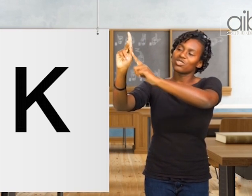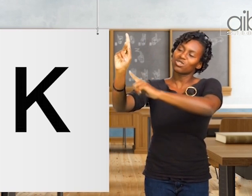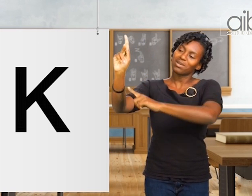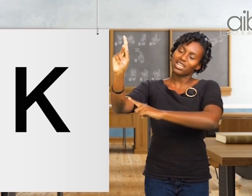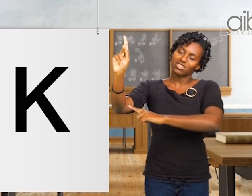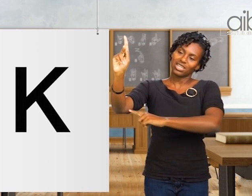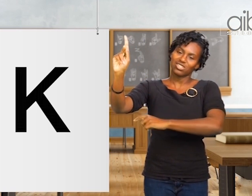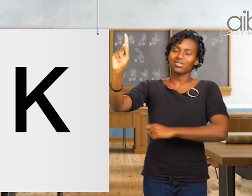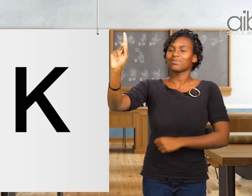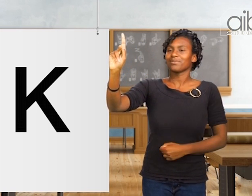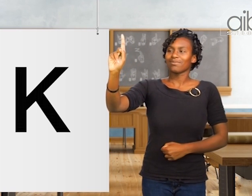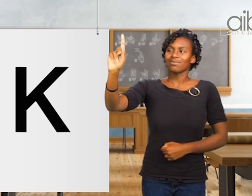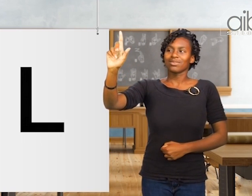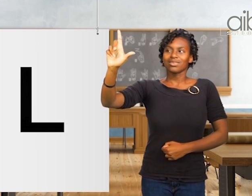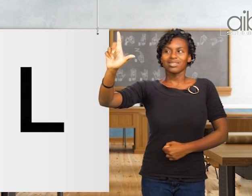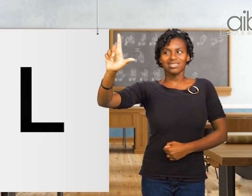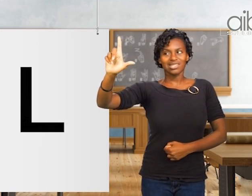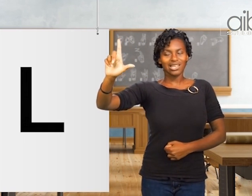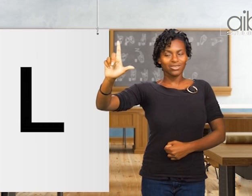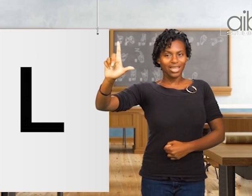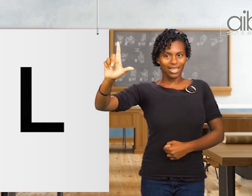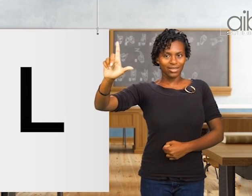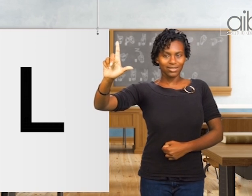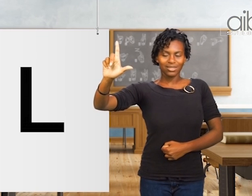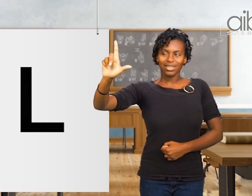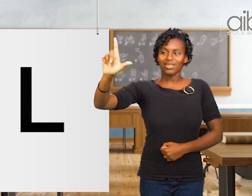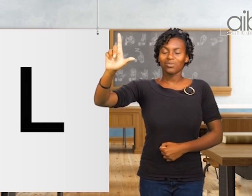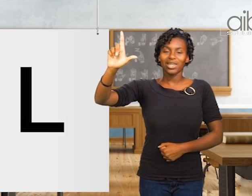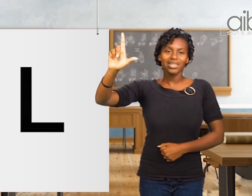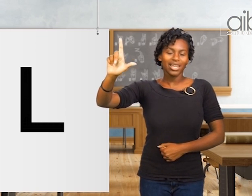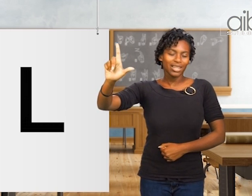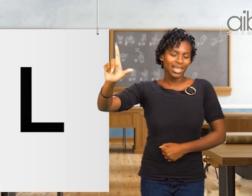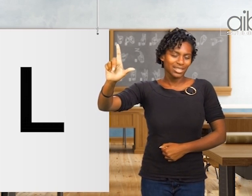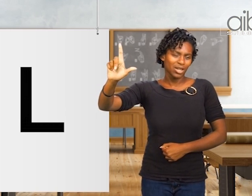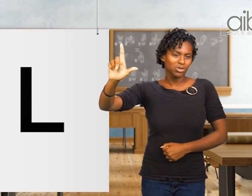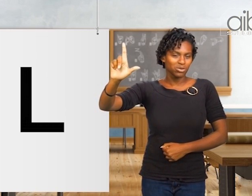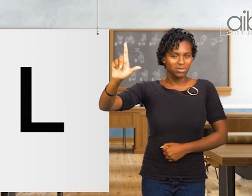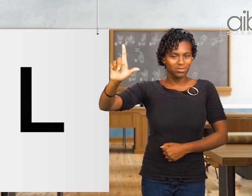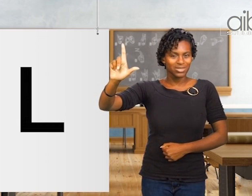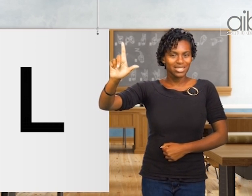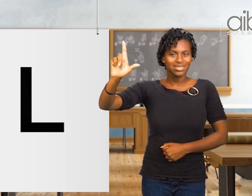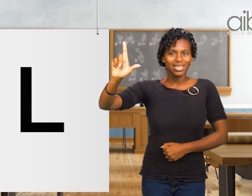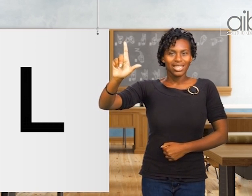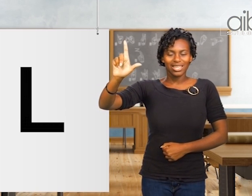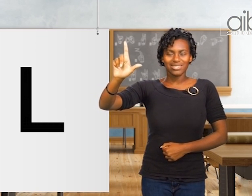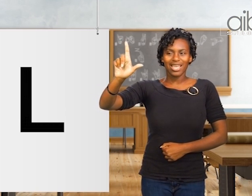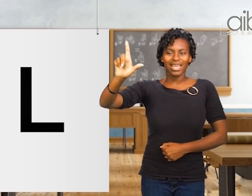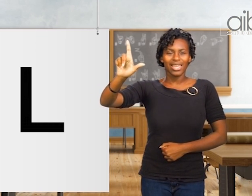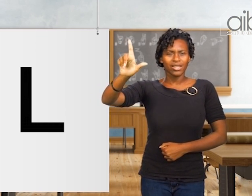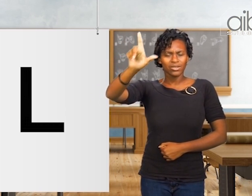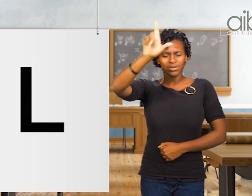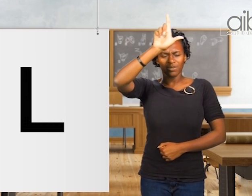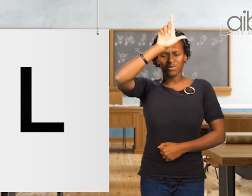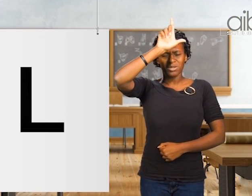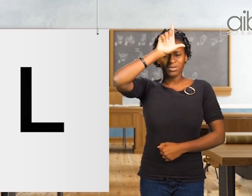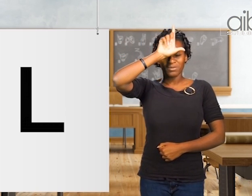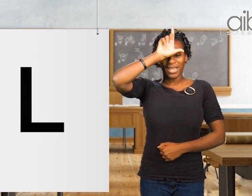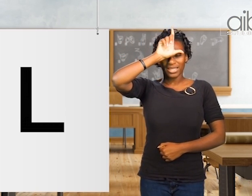your imagination. This is the letter L, and the way that I can help you remember this is that L, if you remember back in